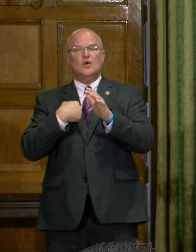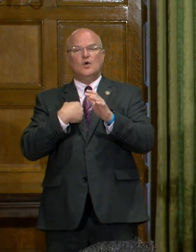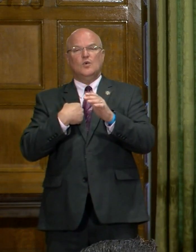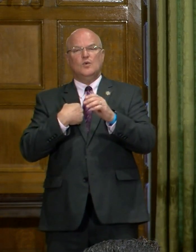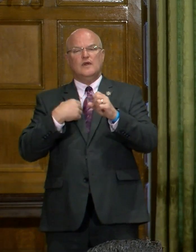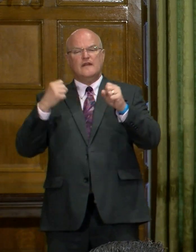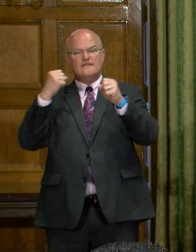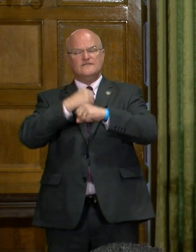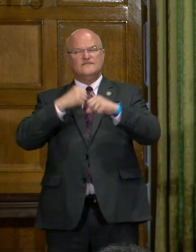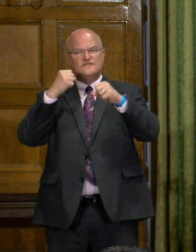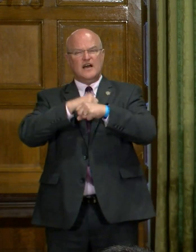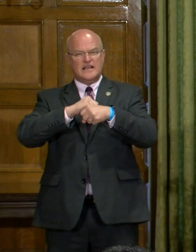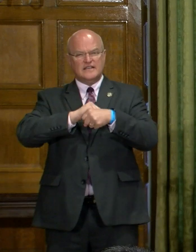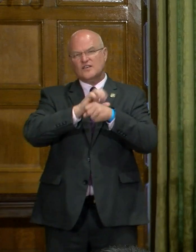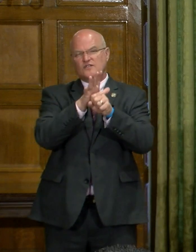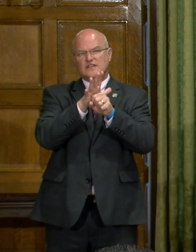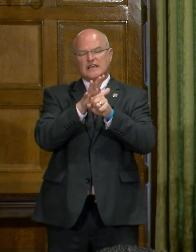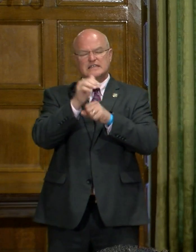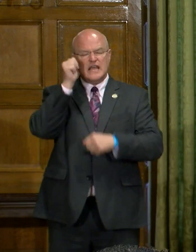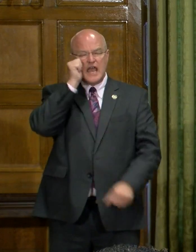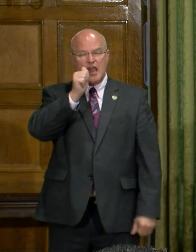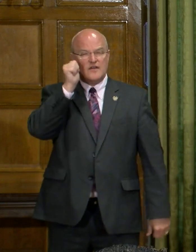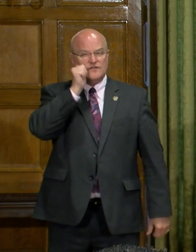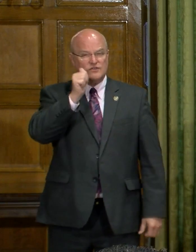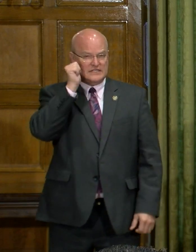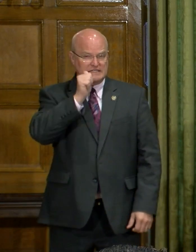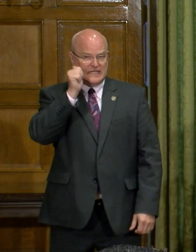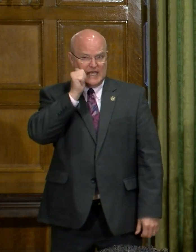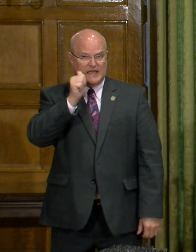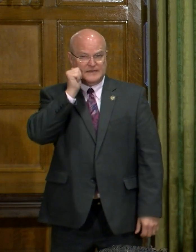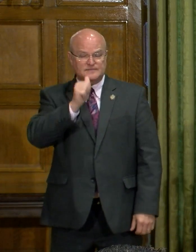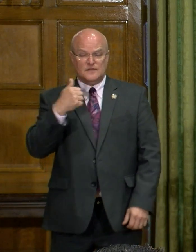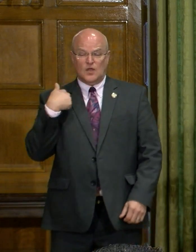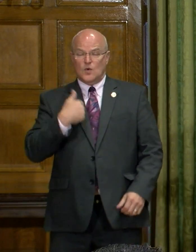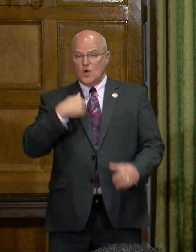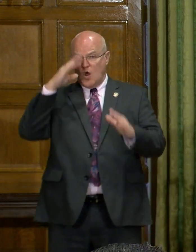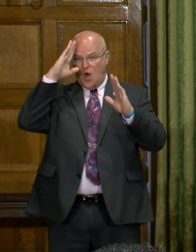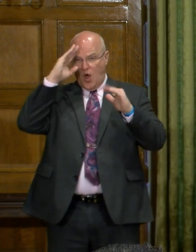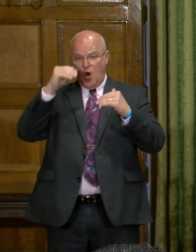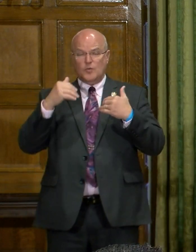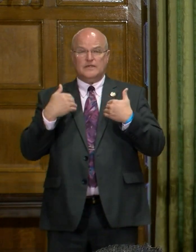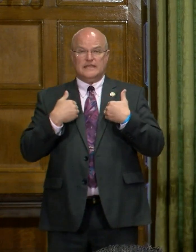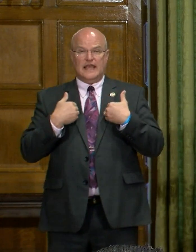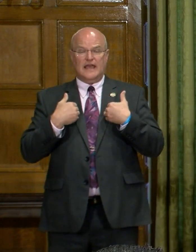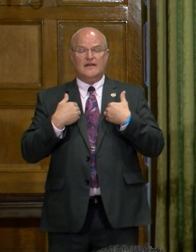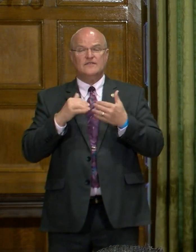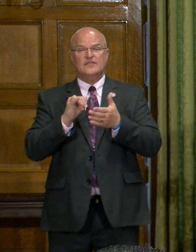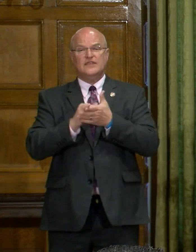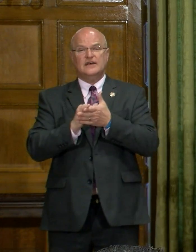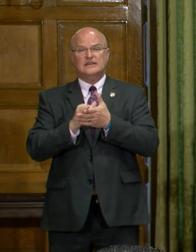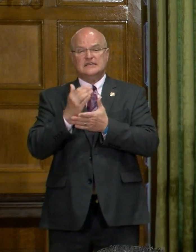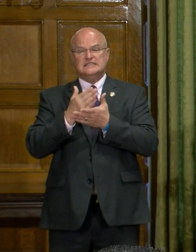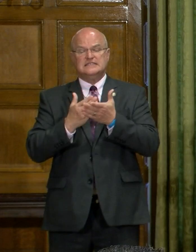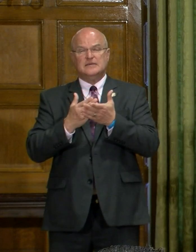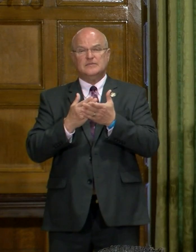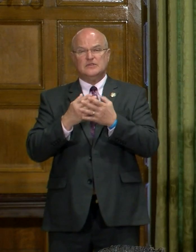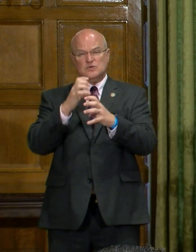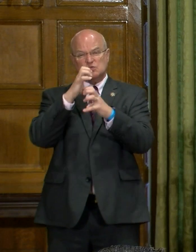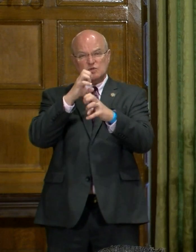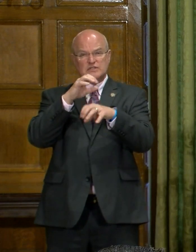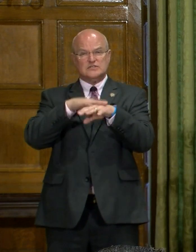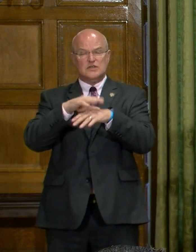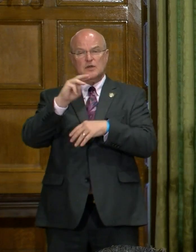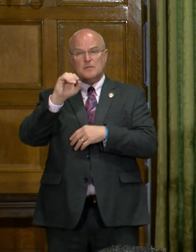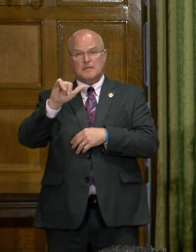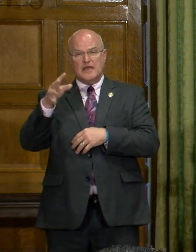fighting this virus every day. And while we're hoping to lift some of the restrictions on